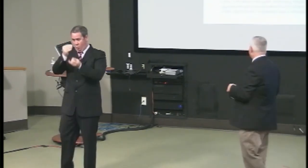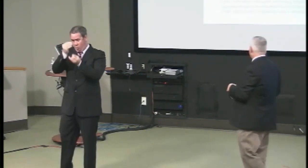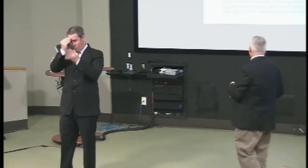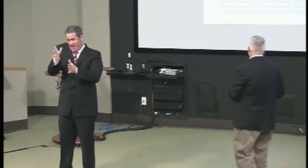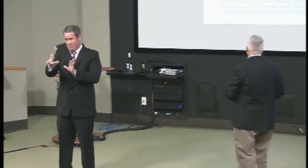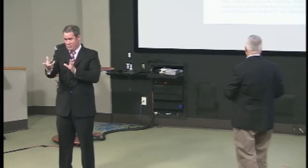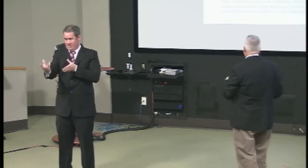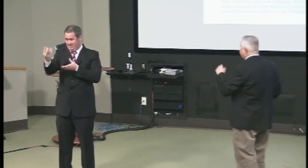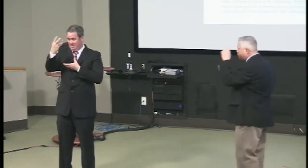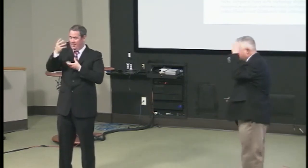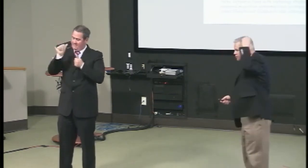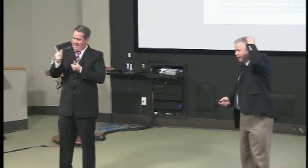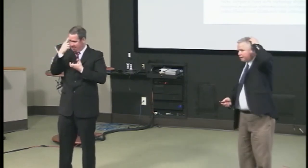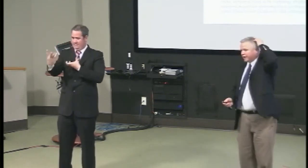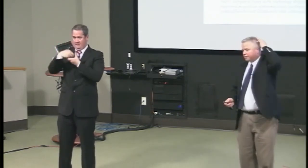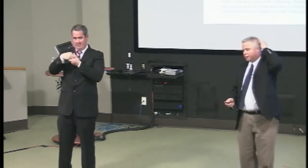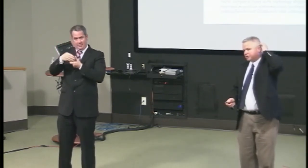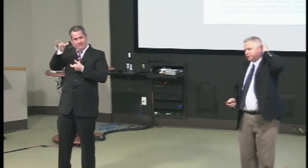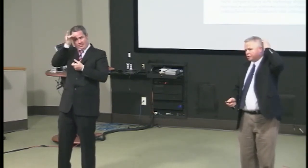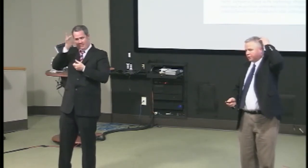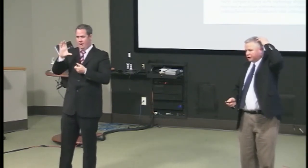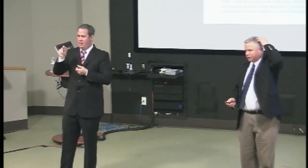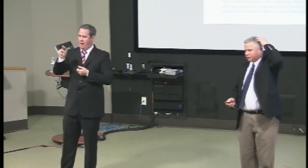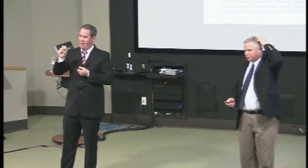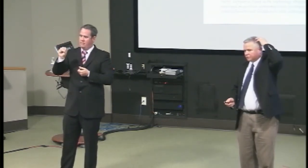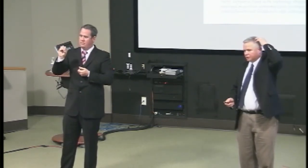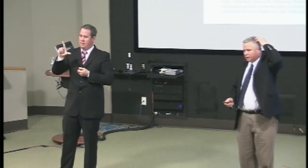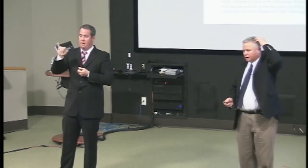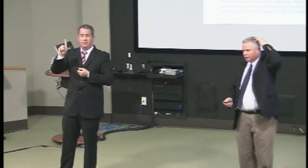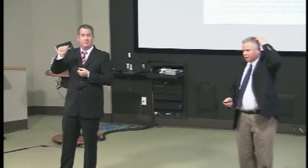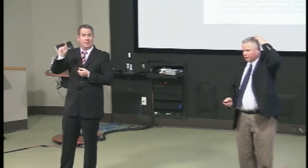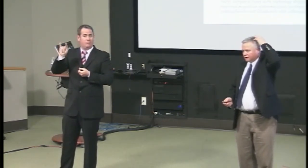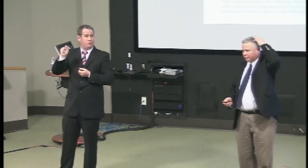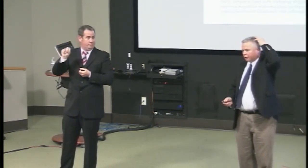more showing that in those same left posterior regions,